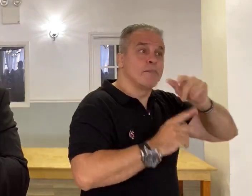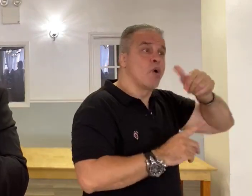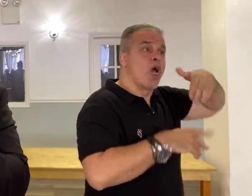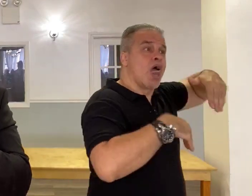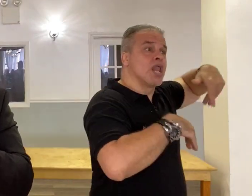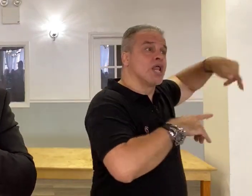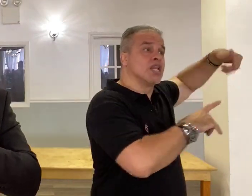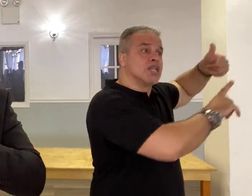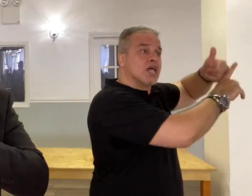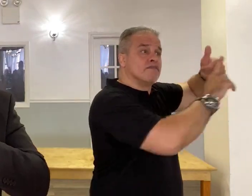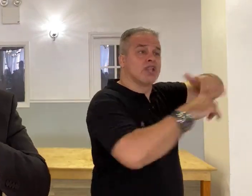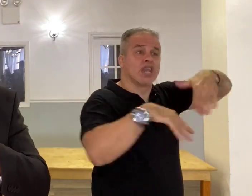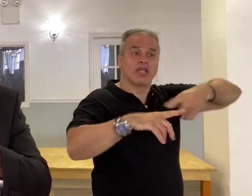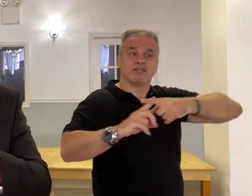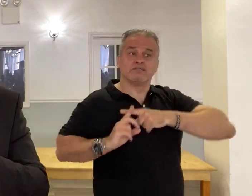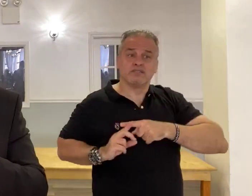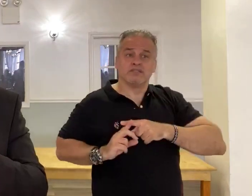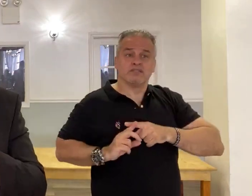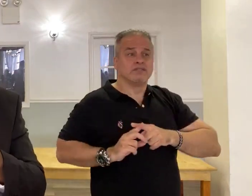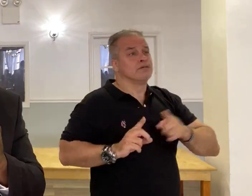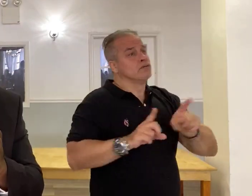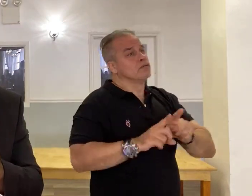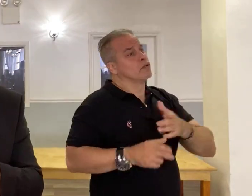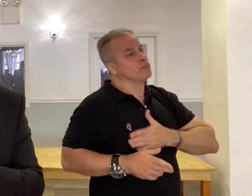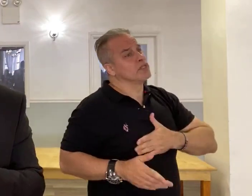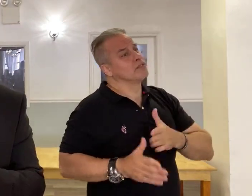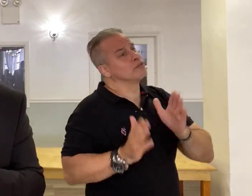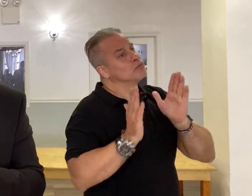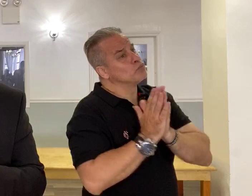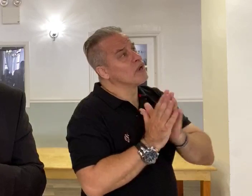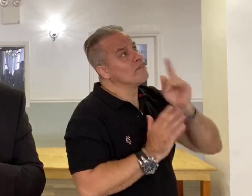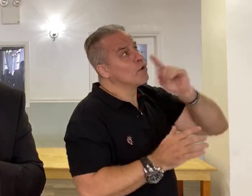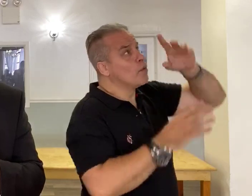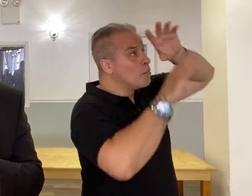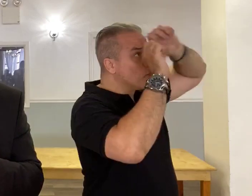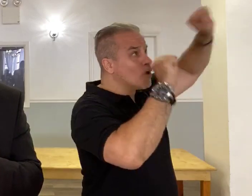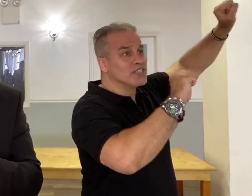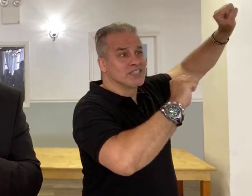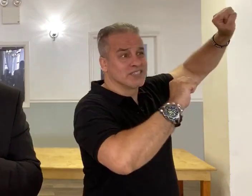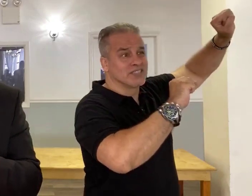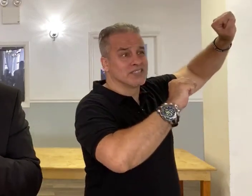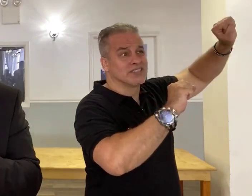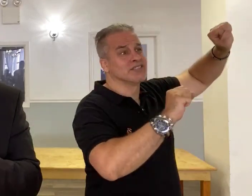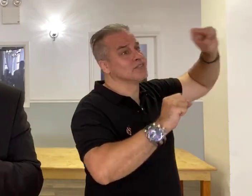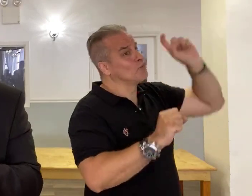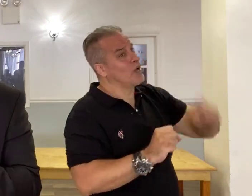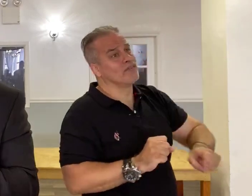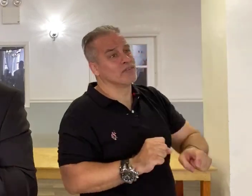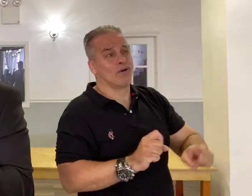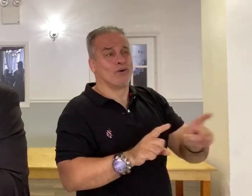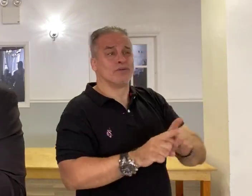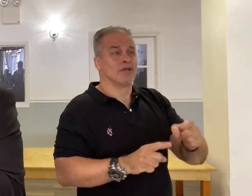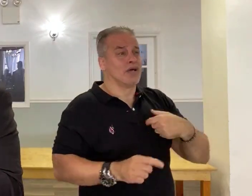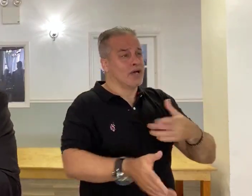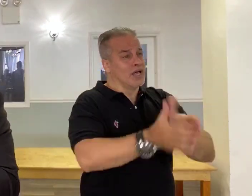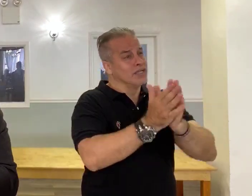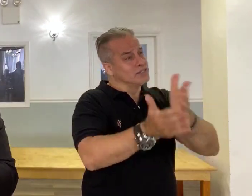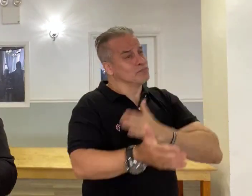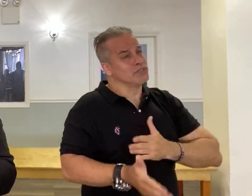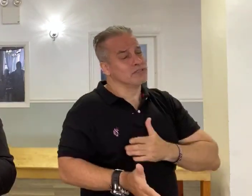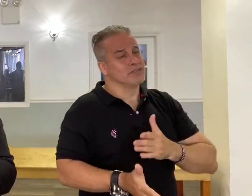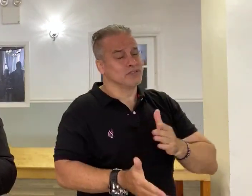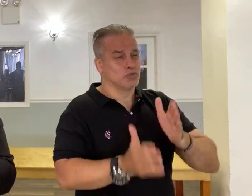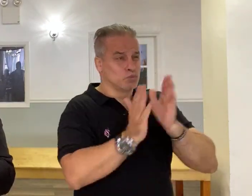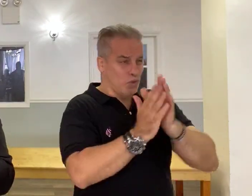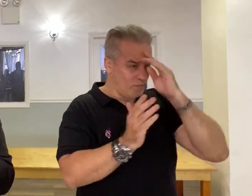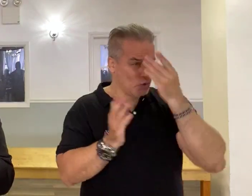heart, I humbly ask that you would even pray for me. I want you to know, as your preacher, I do pray for